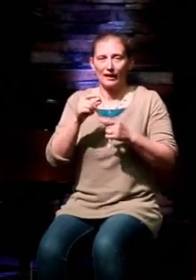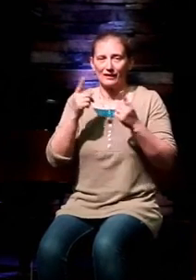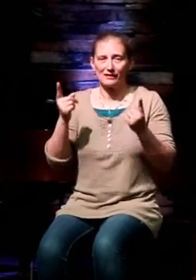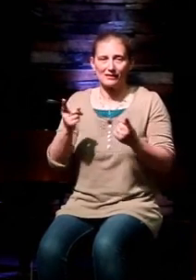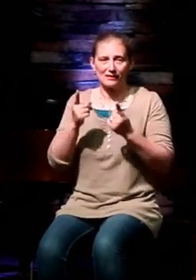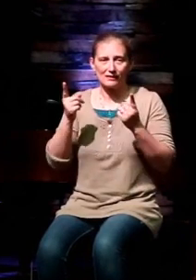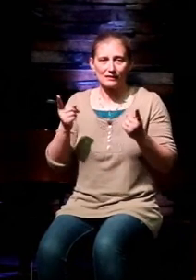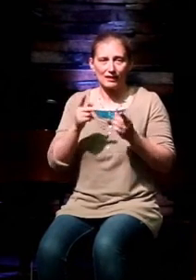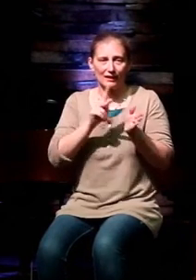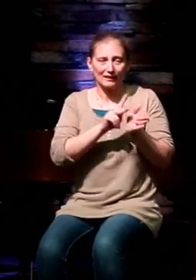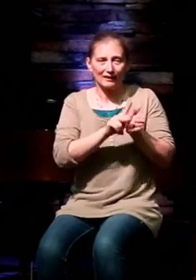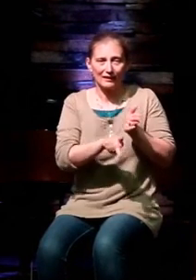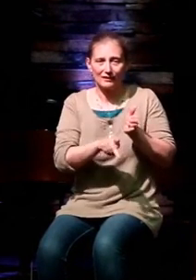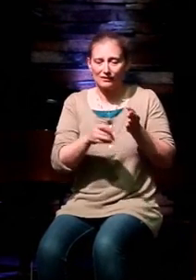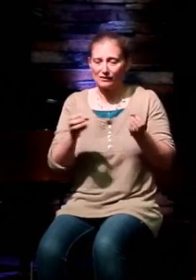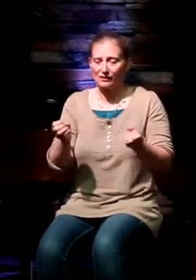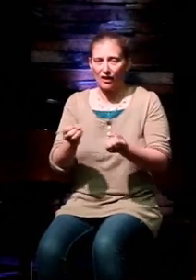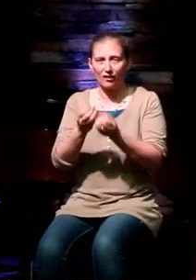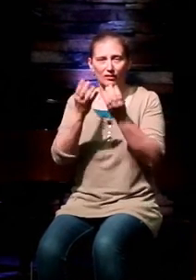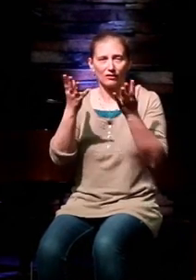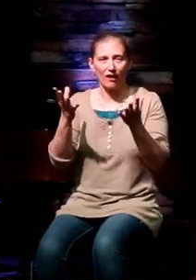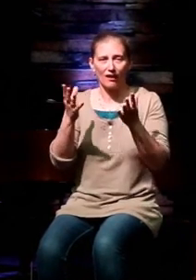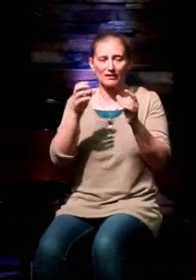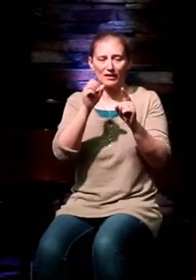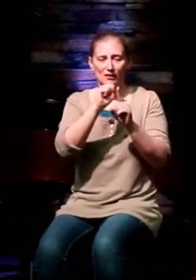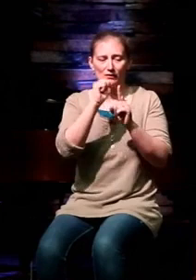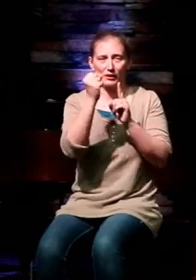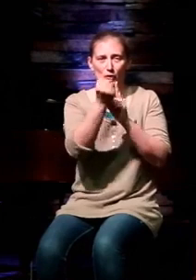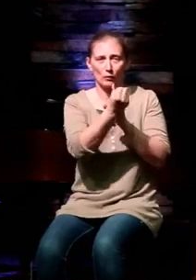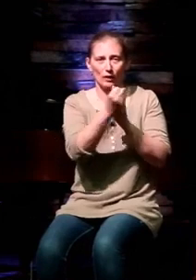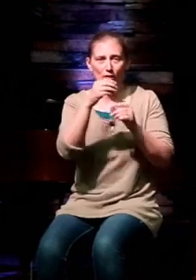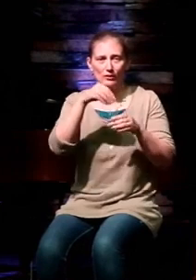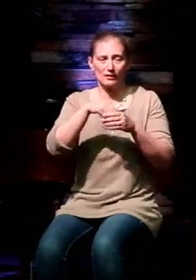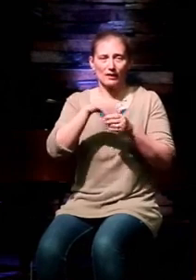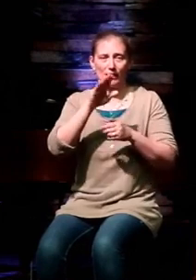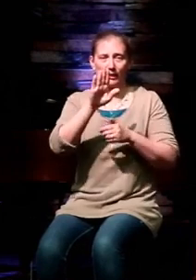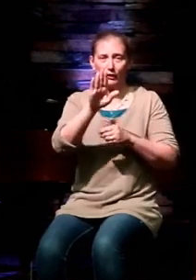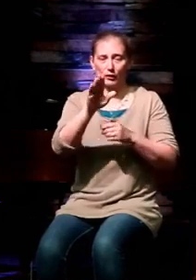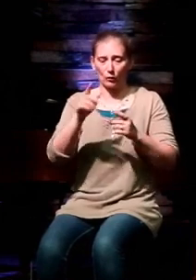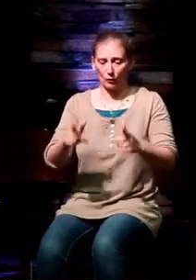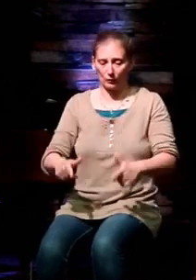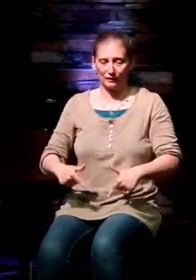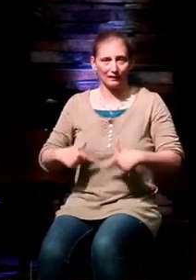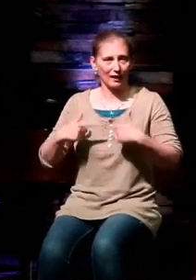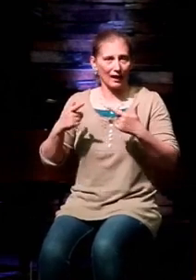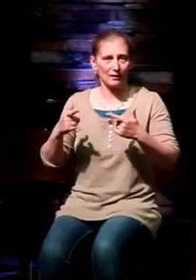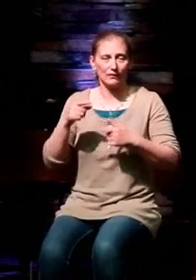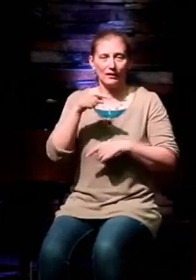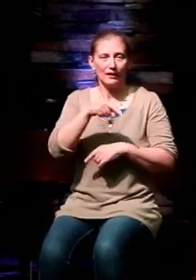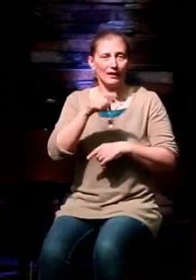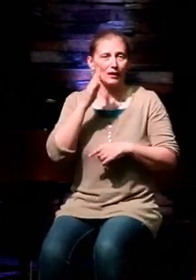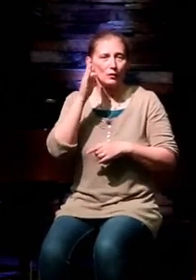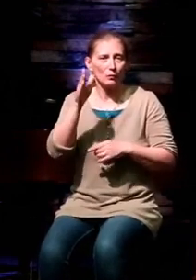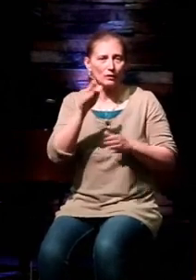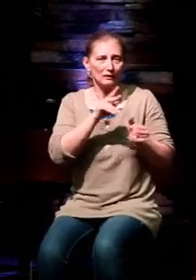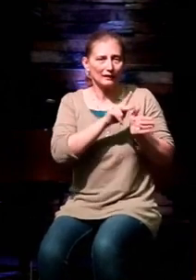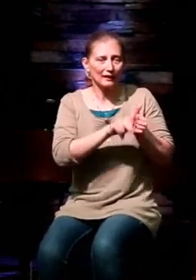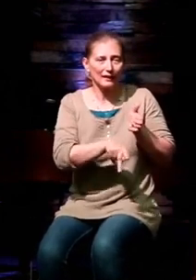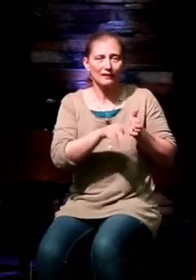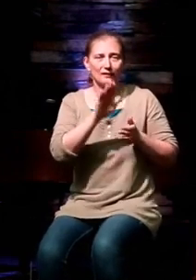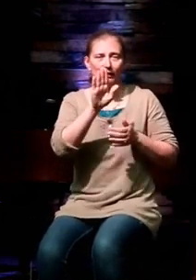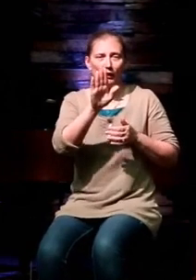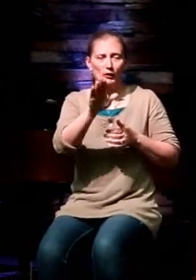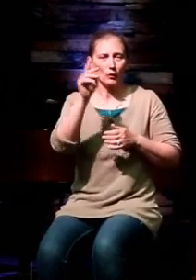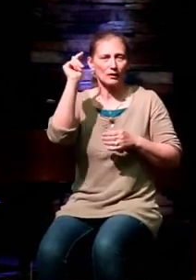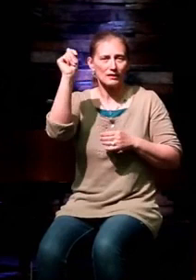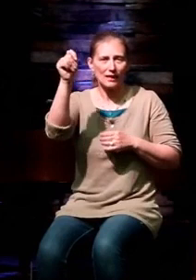situations in your life, because the bottom line is, sin kills. It'll kill your testimony. It'll kill your